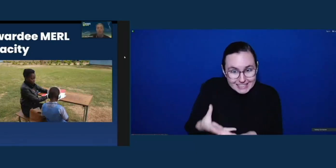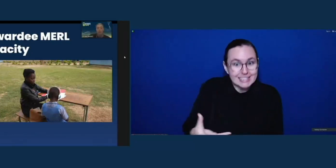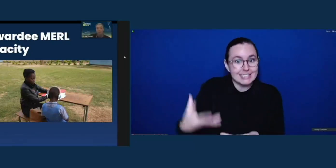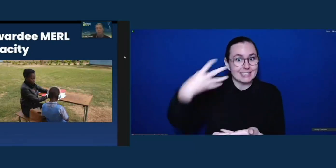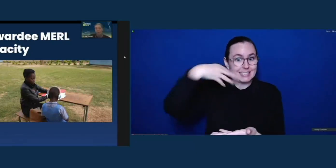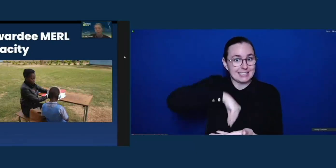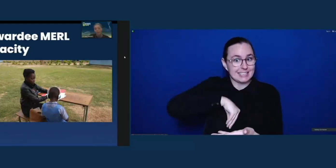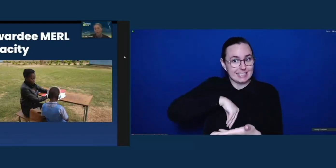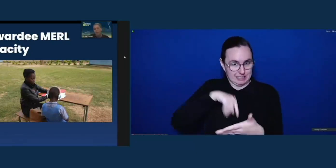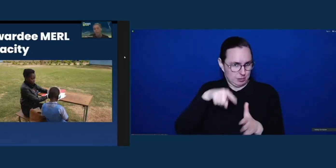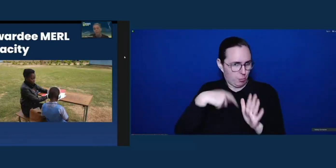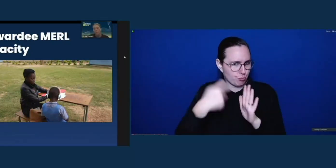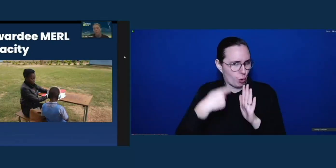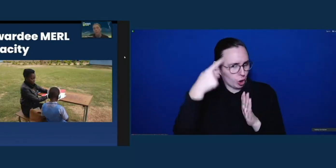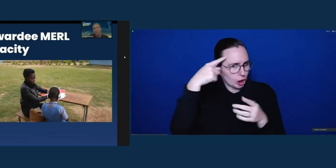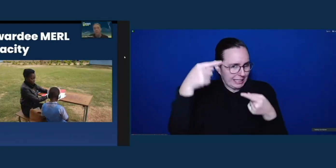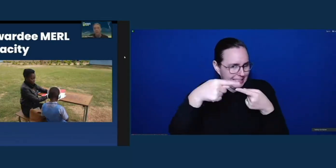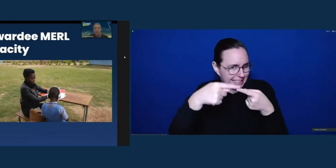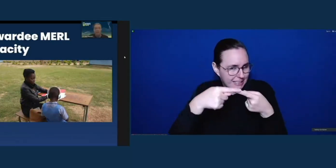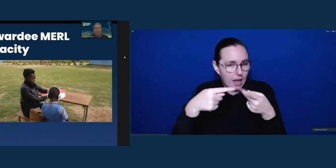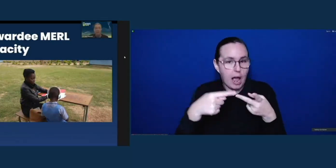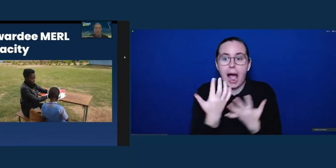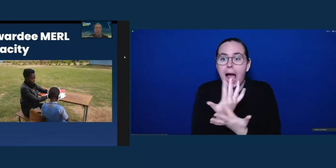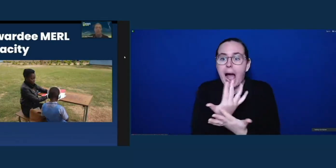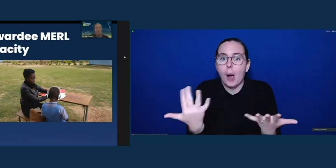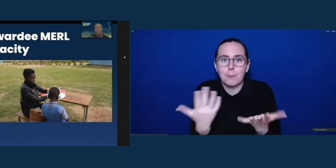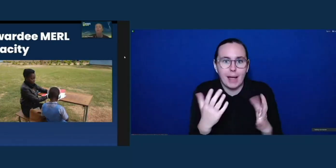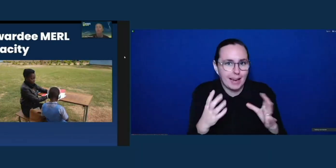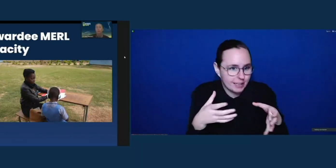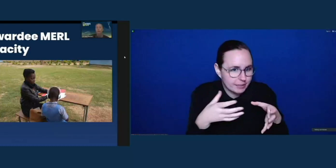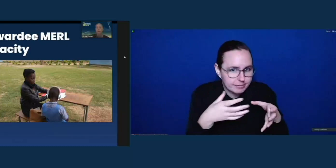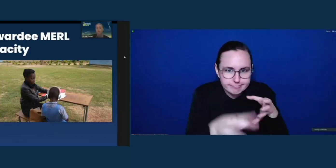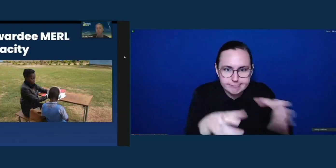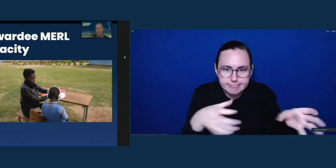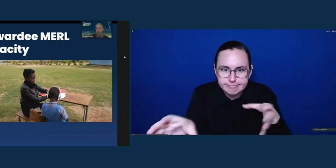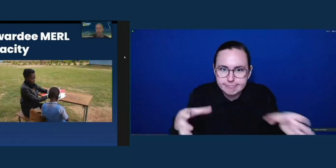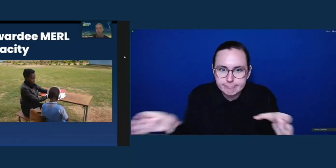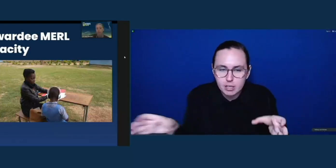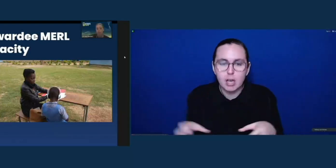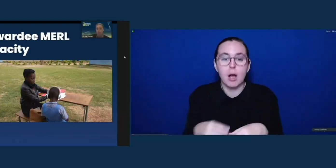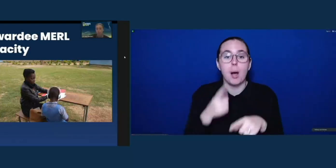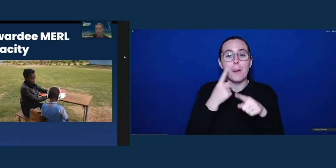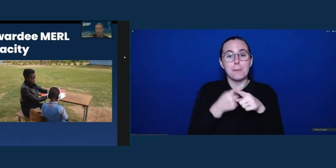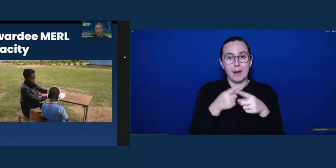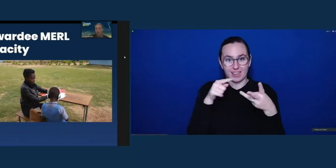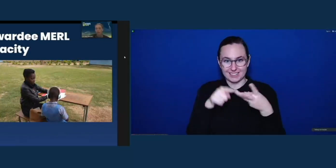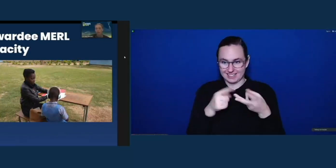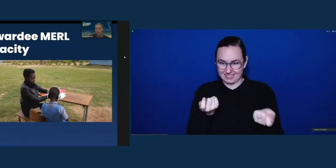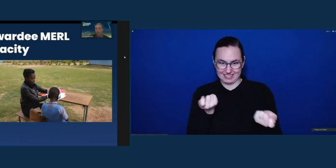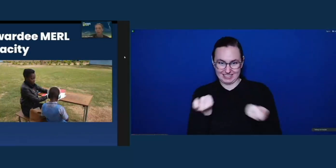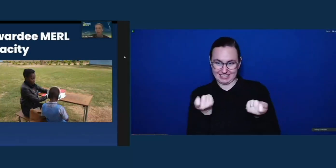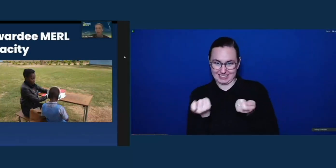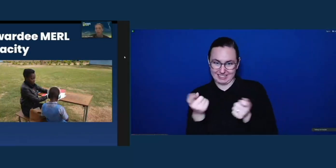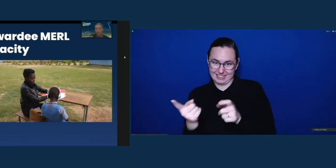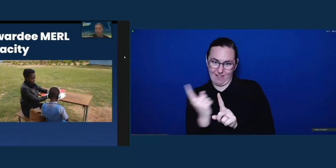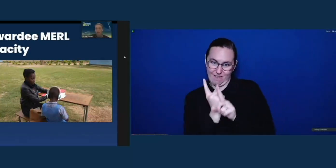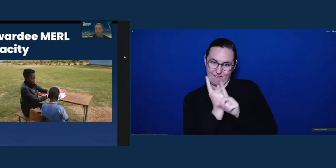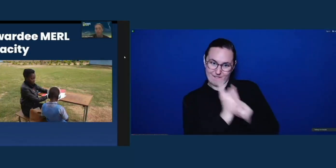making sure projects are being implemented with fidelity. Those are the things that are really going to help understand and isolate the impacts